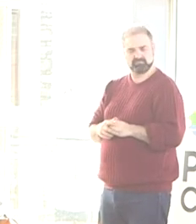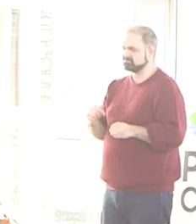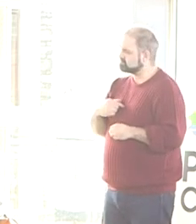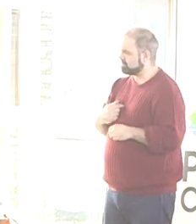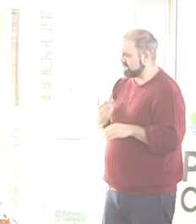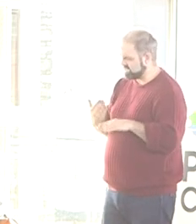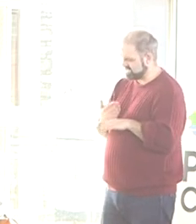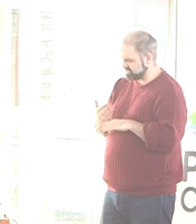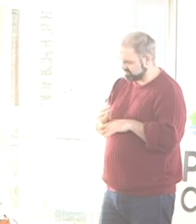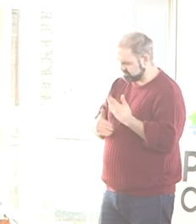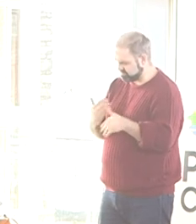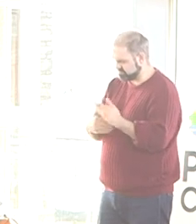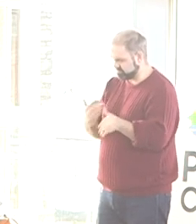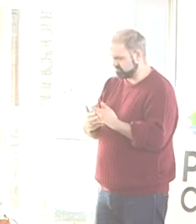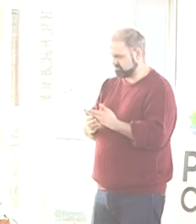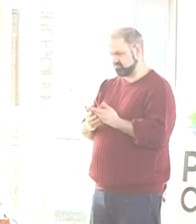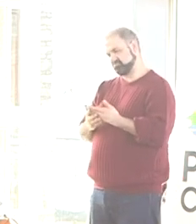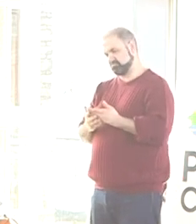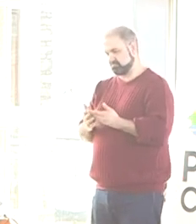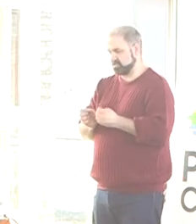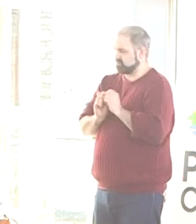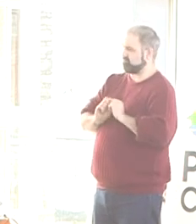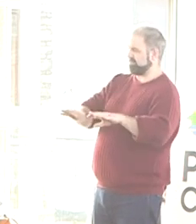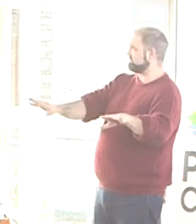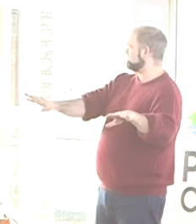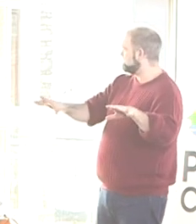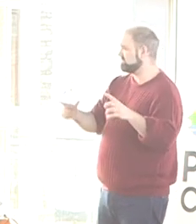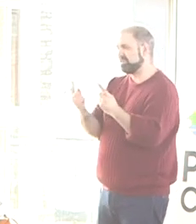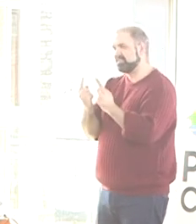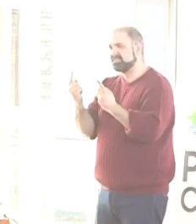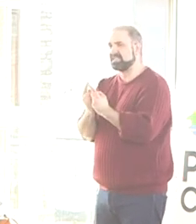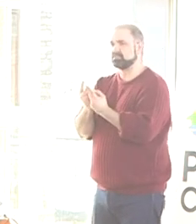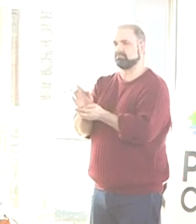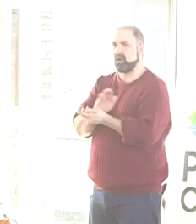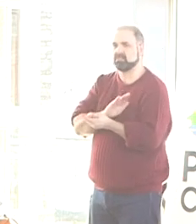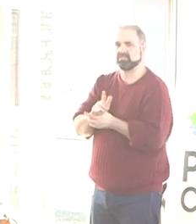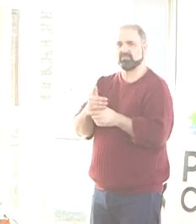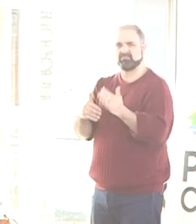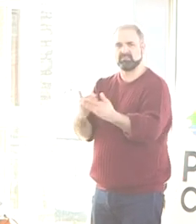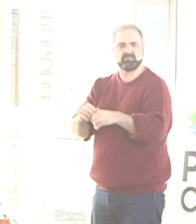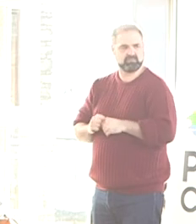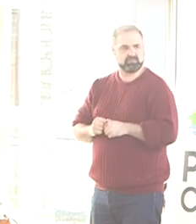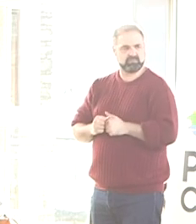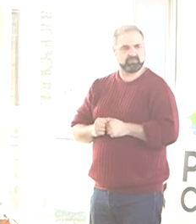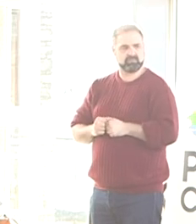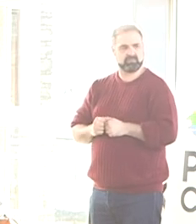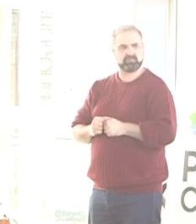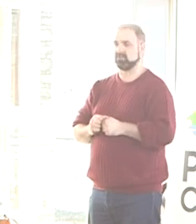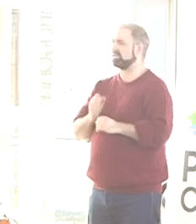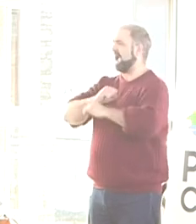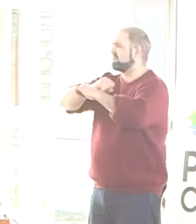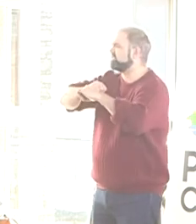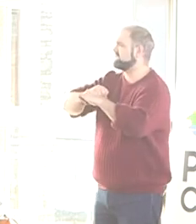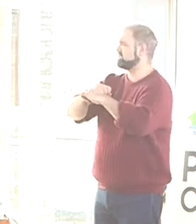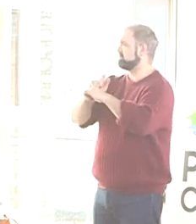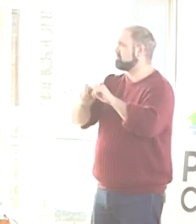has spread. I don't just do LGBT things these days. I do things with parks. One of those things, people who are activists